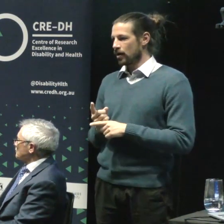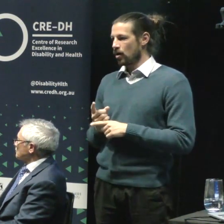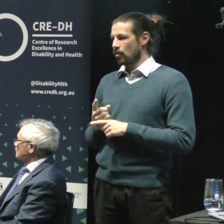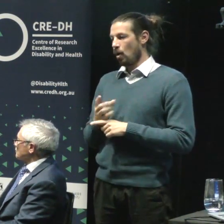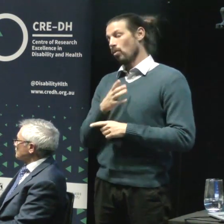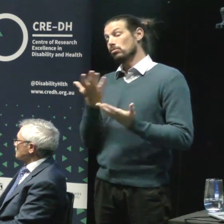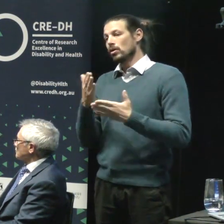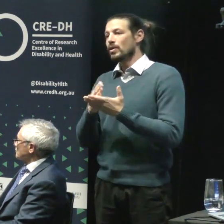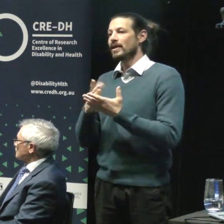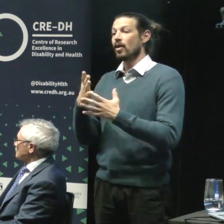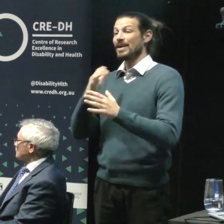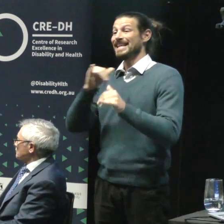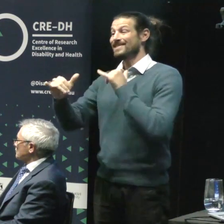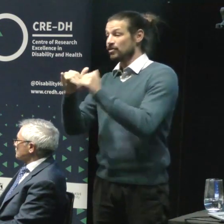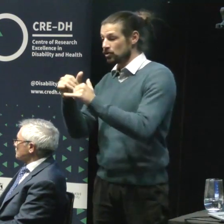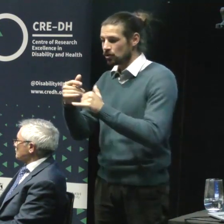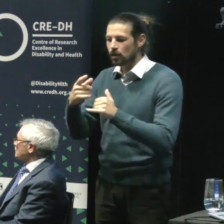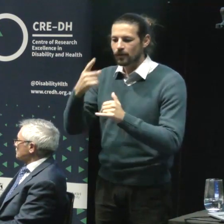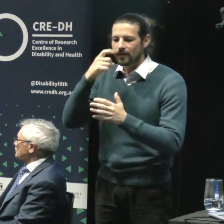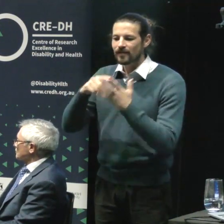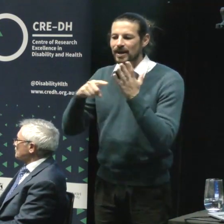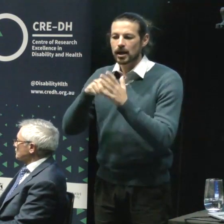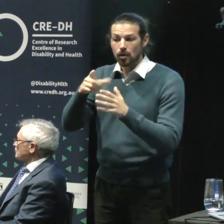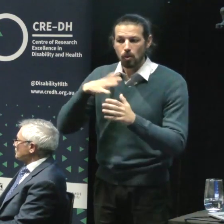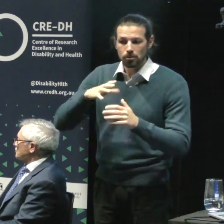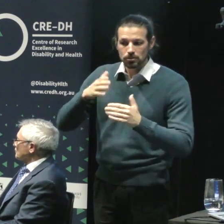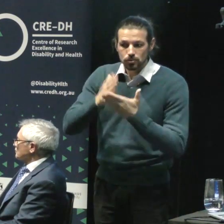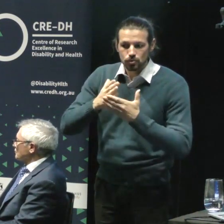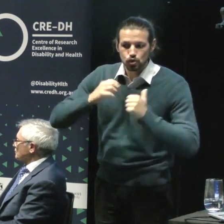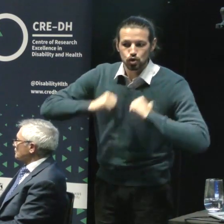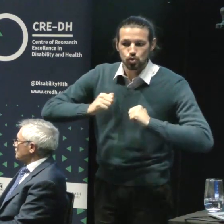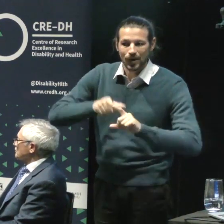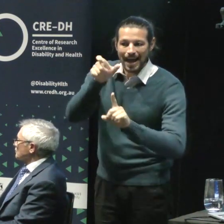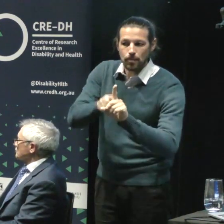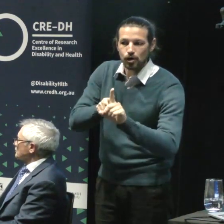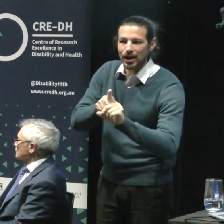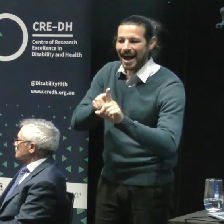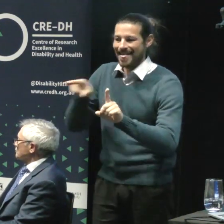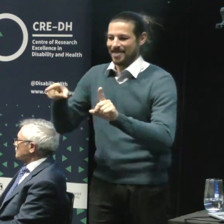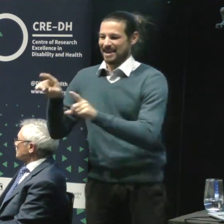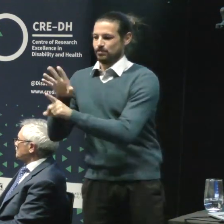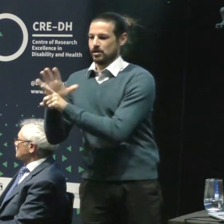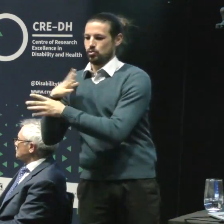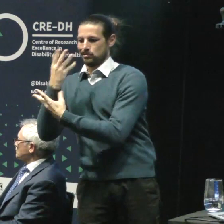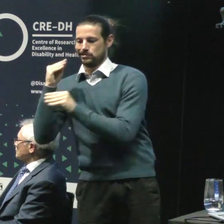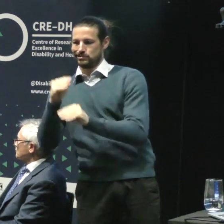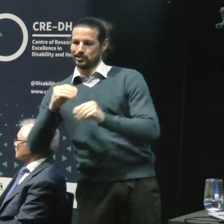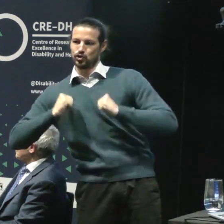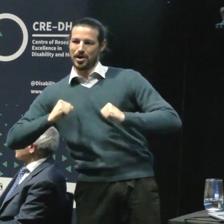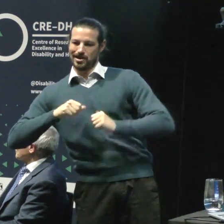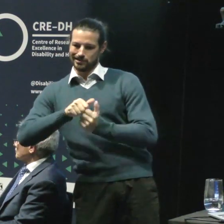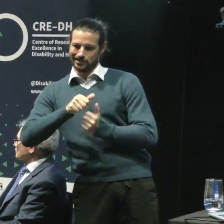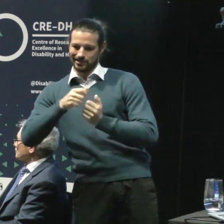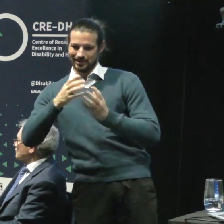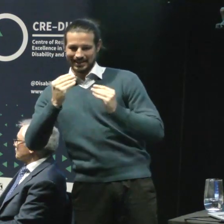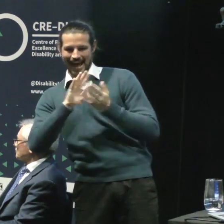interviewed is they didn't want necessarily trained people. They wanted to train them themselves. They ran a mile or wheeled